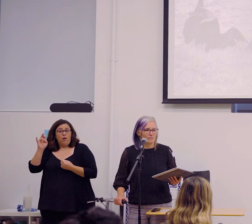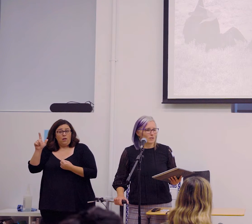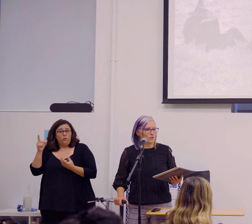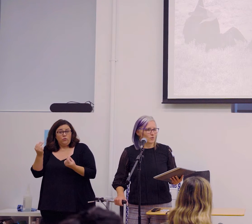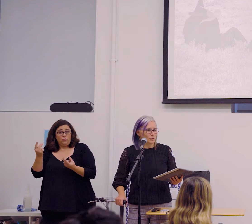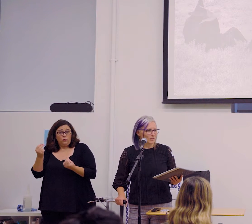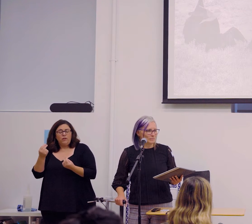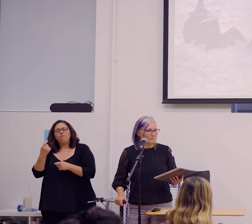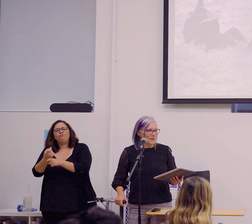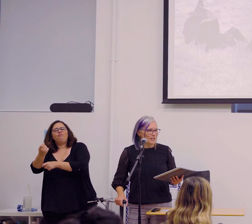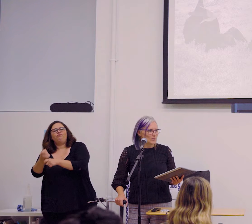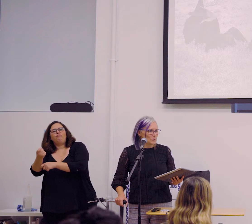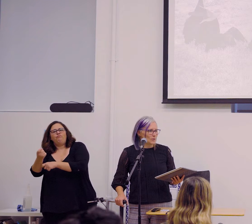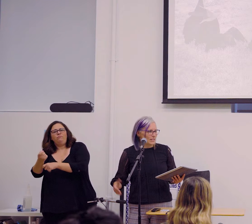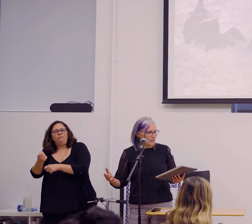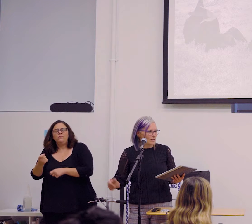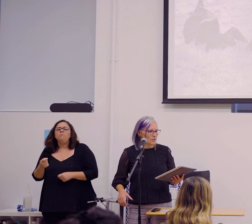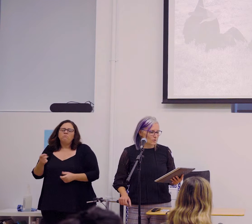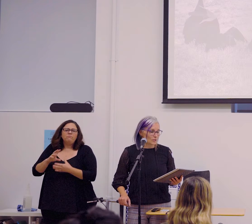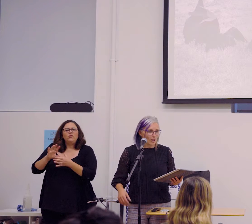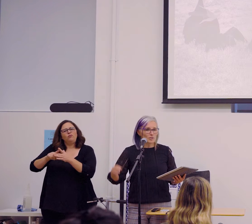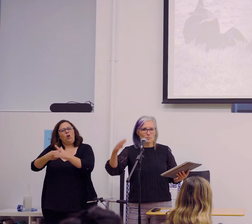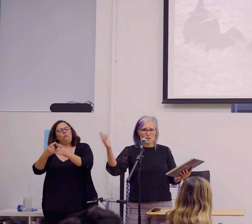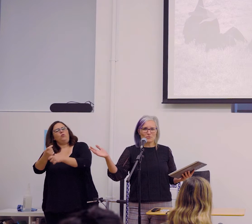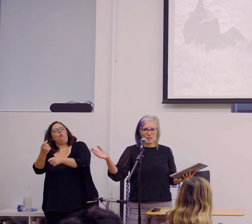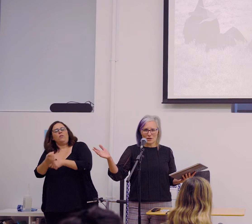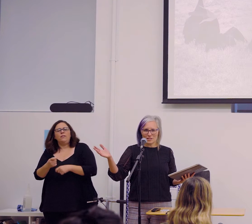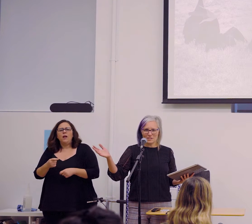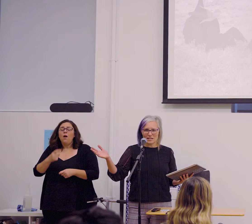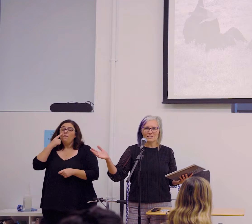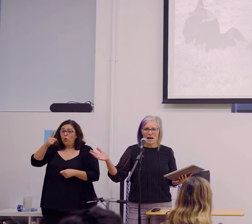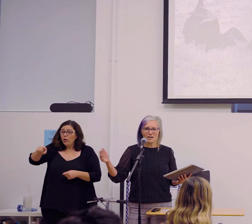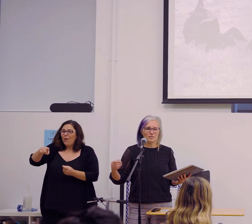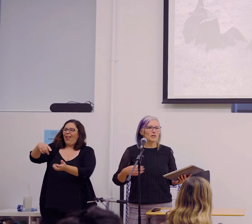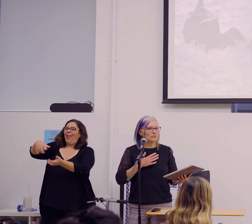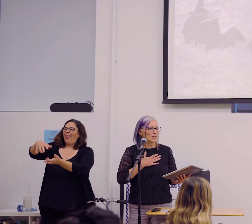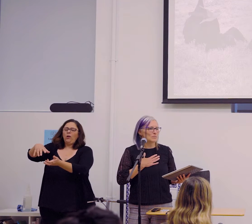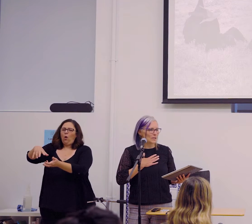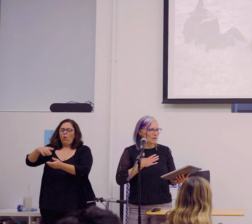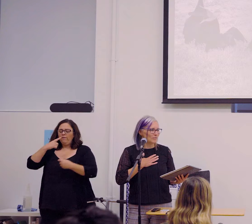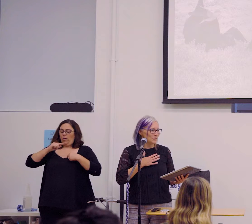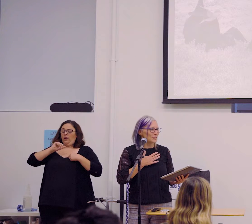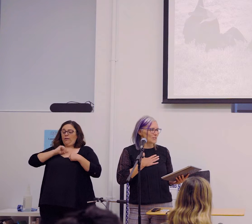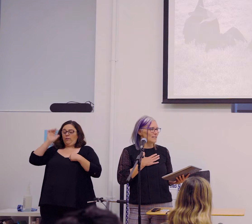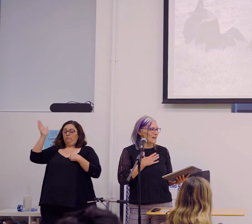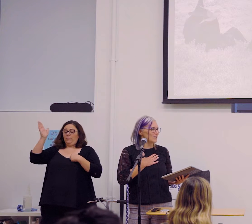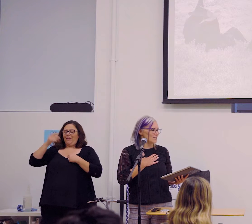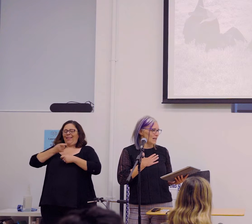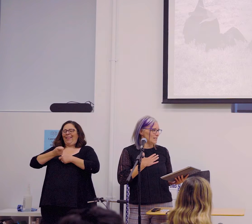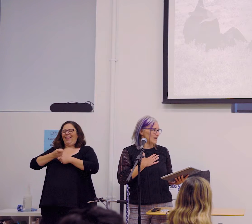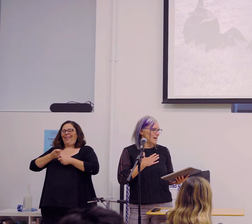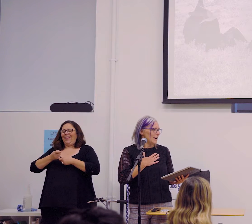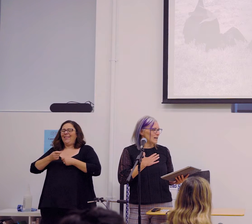he tells a joke or two. And so he tells the joke not so much for the audience to get a laugh, but for himself to create